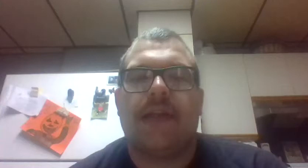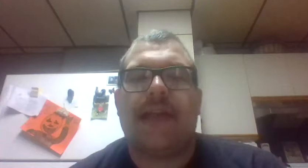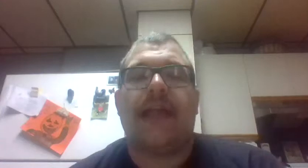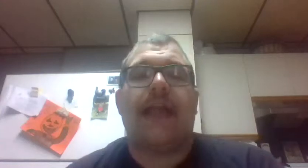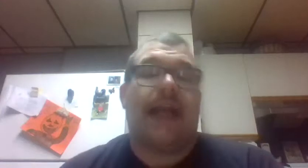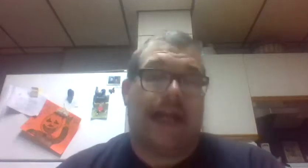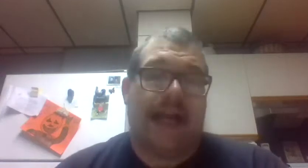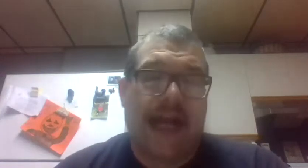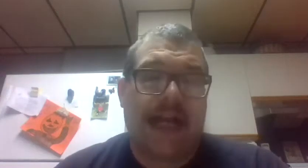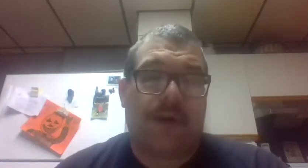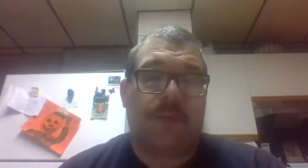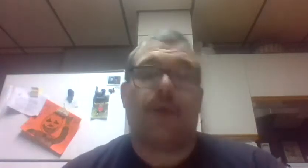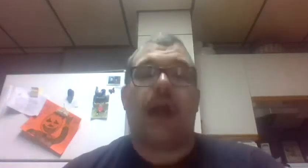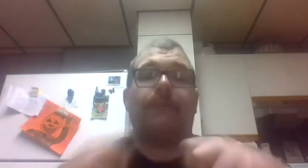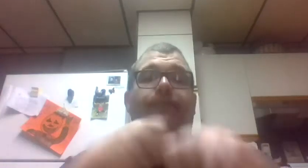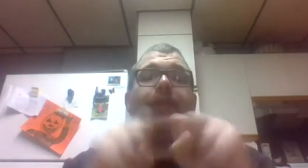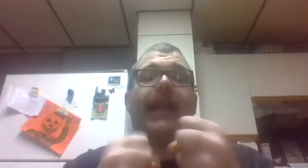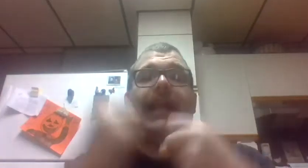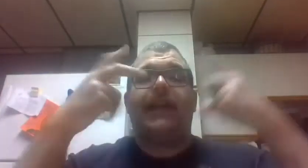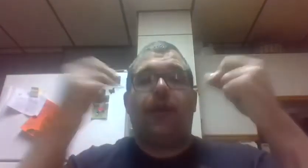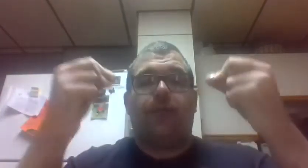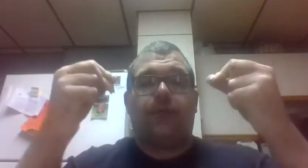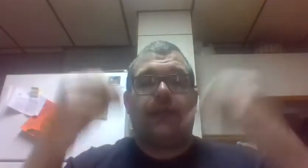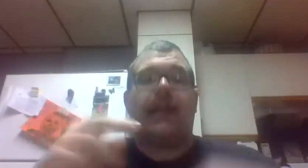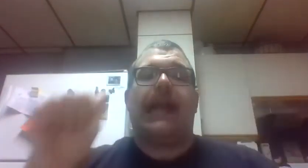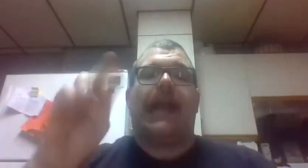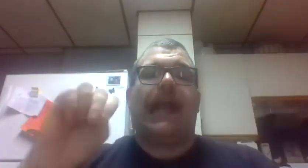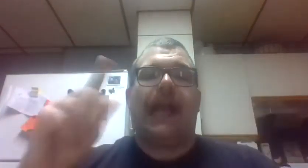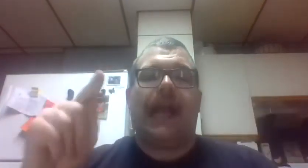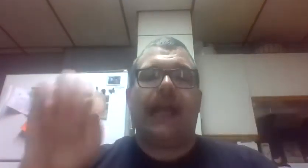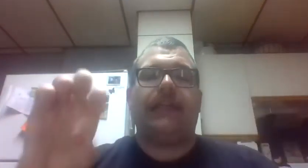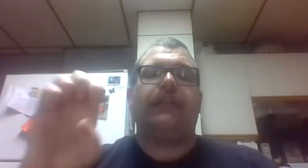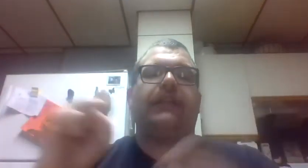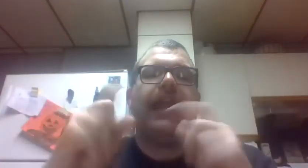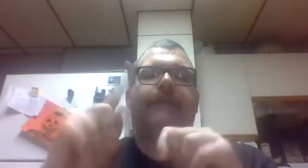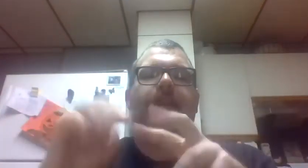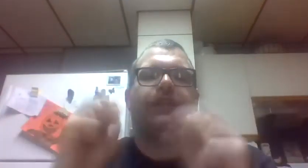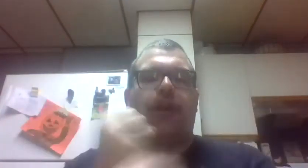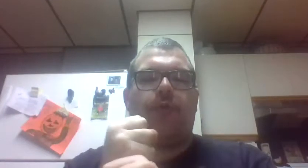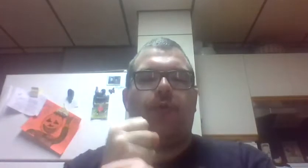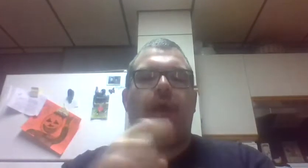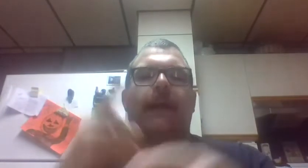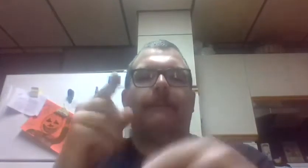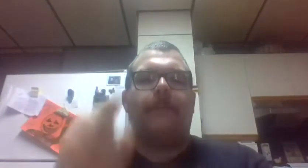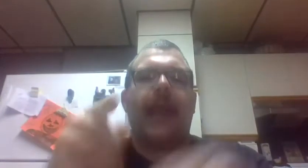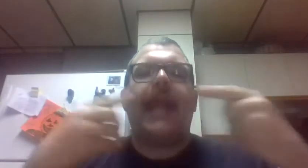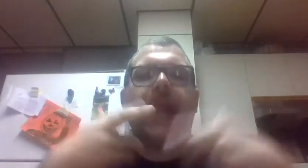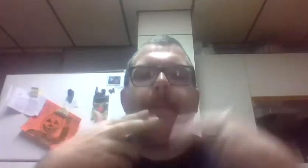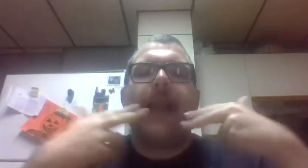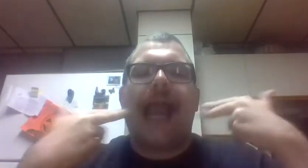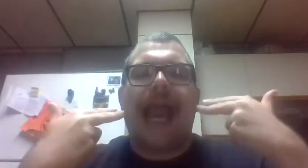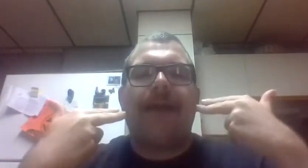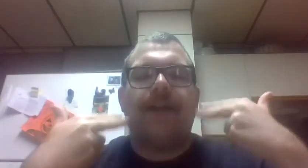Hello. Breaking news. Ann's TV show makes him laugh.